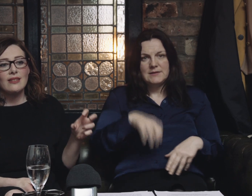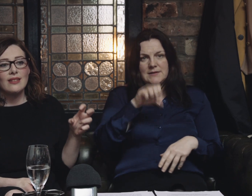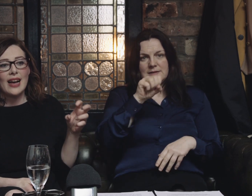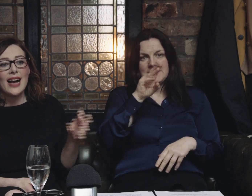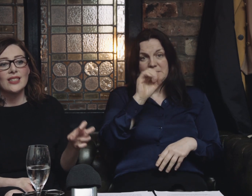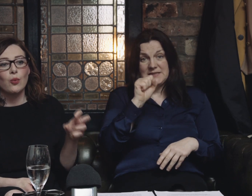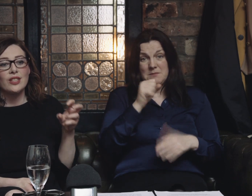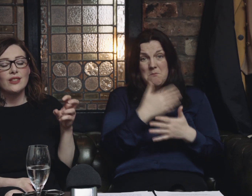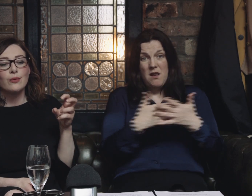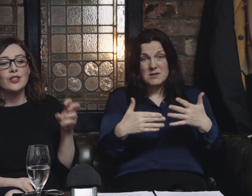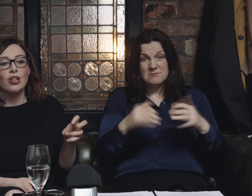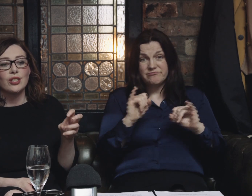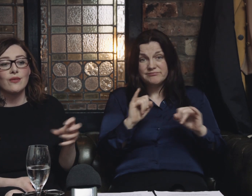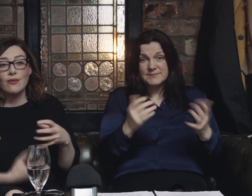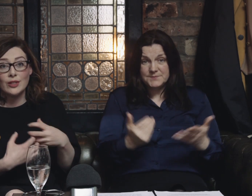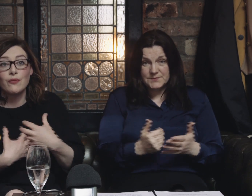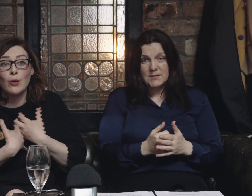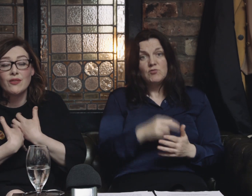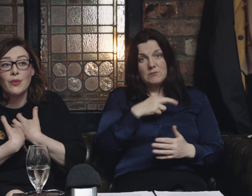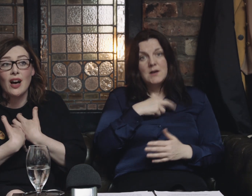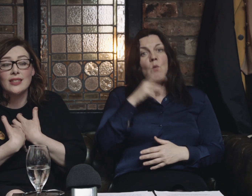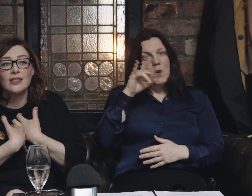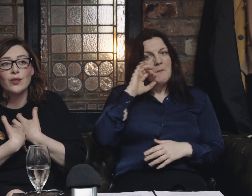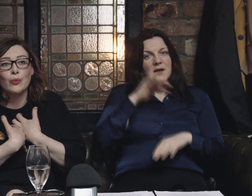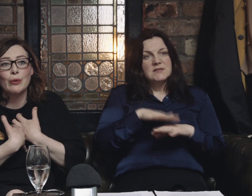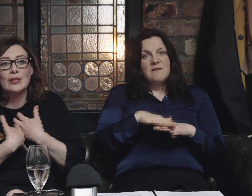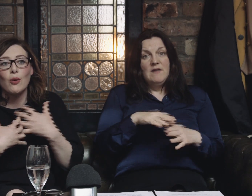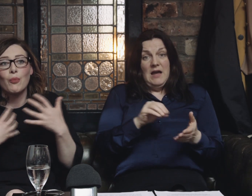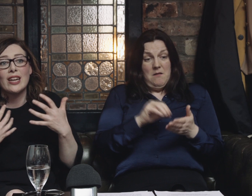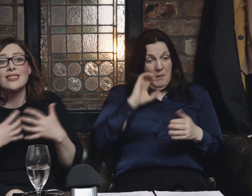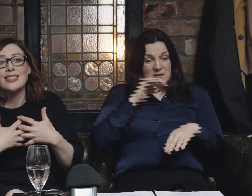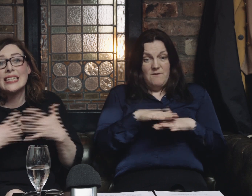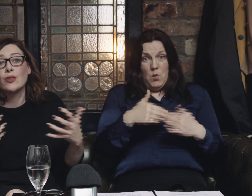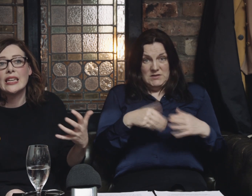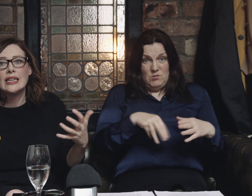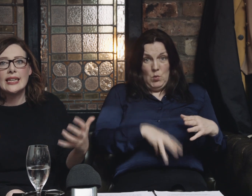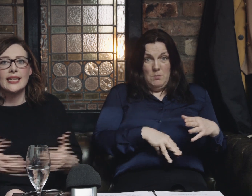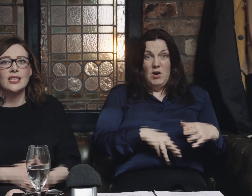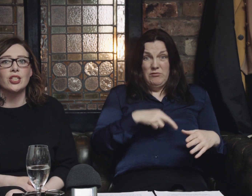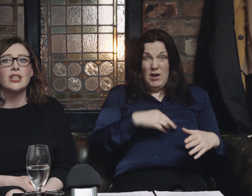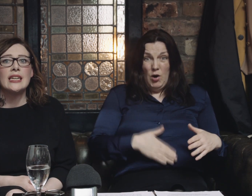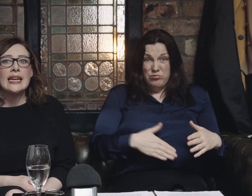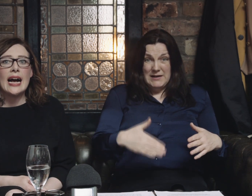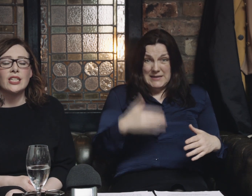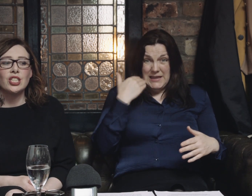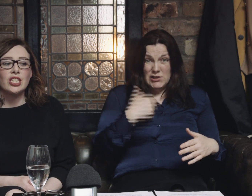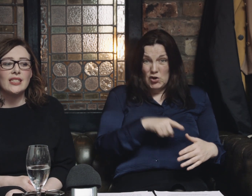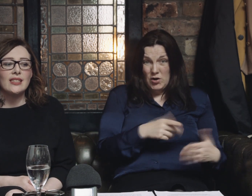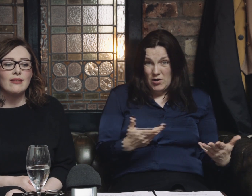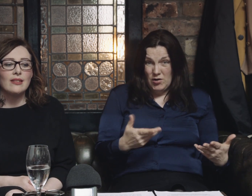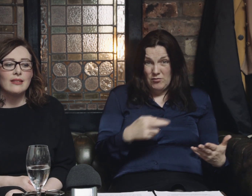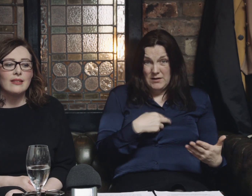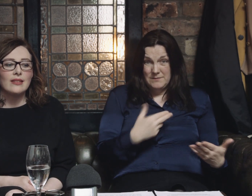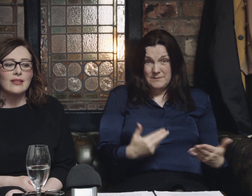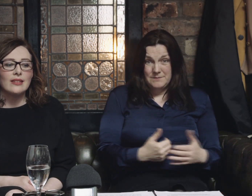she had was the result of, was from the contents of her womb. So her pregnancy literally killed her. And